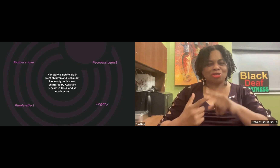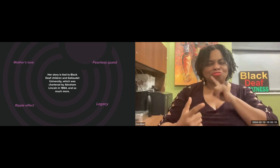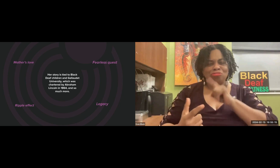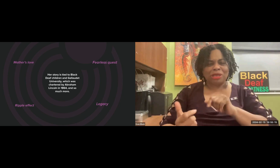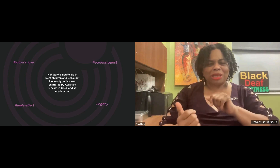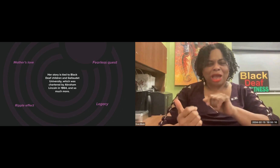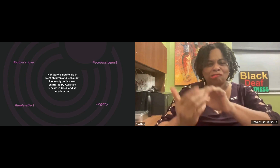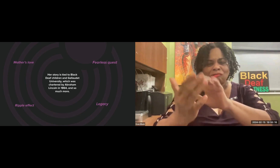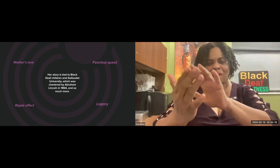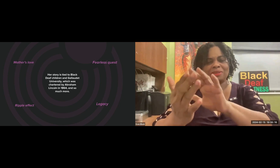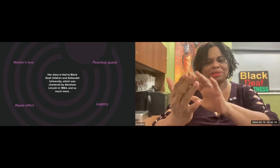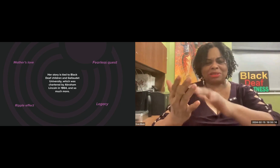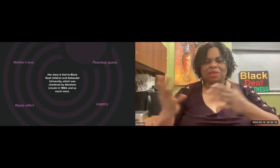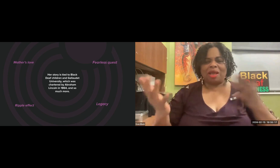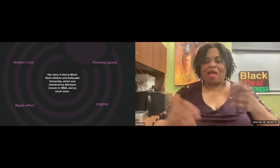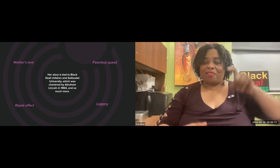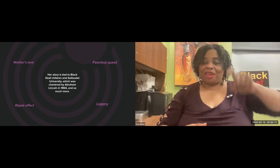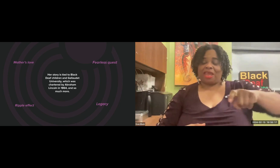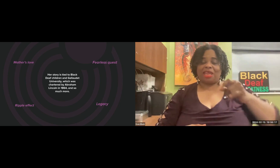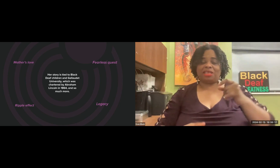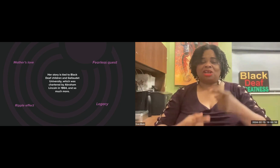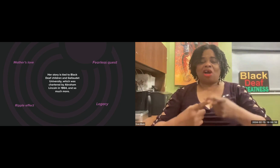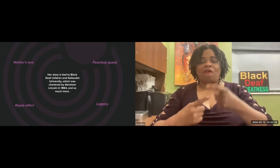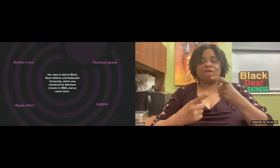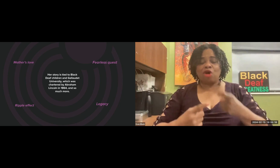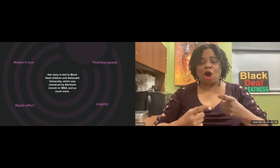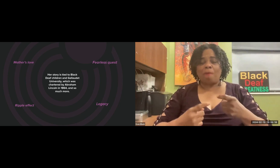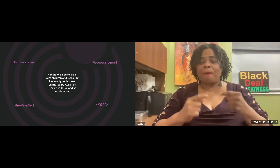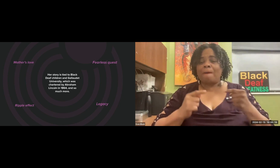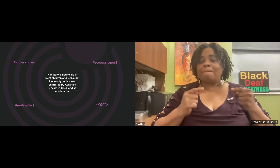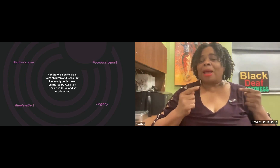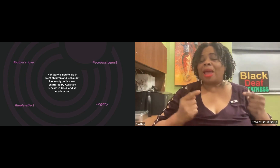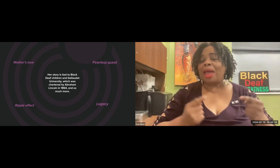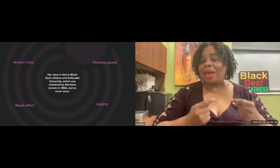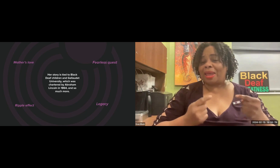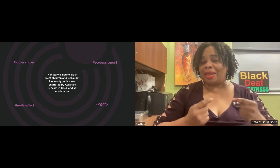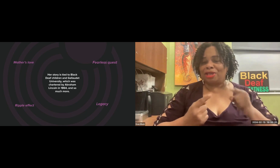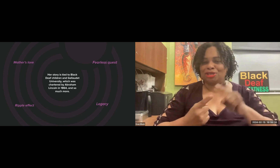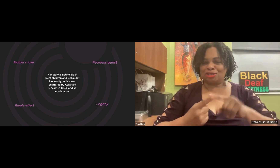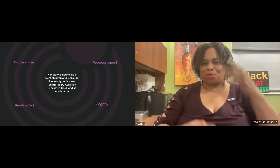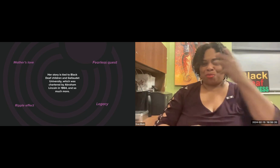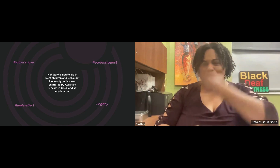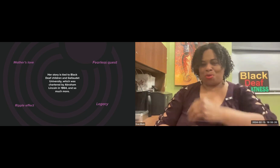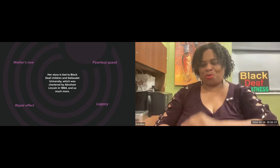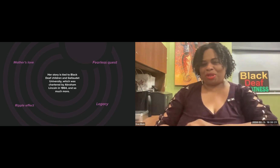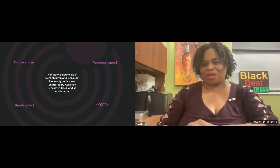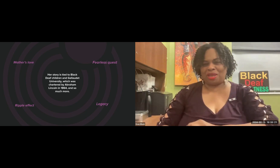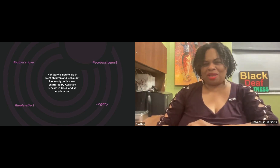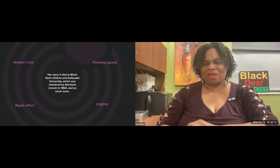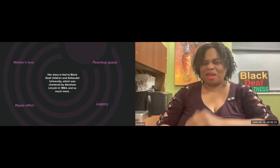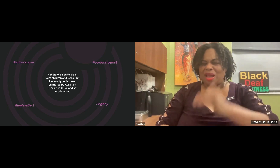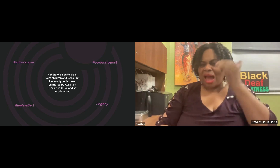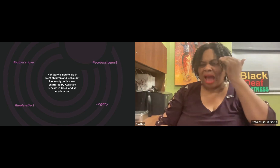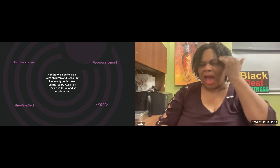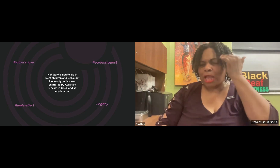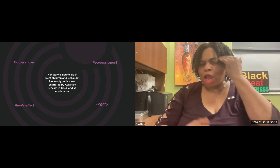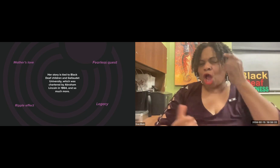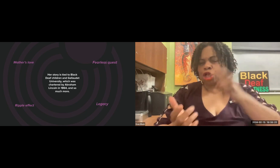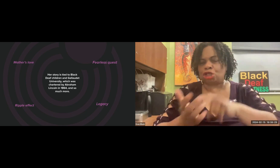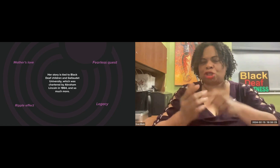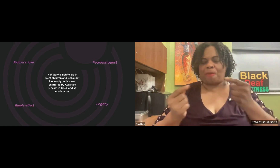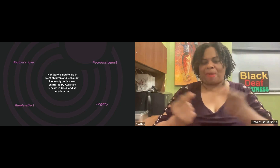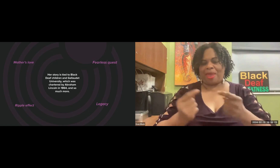ago. And so now I really want to address this narrative